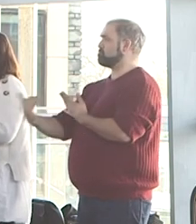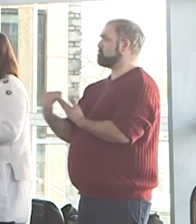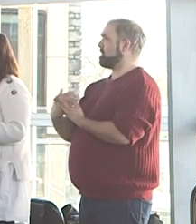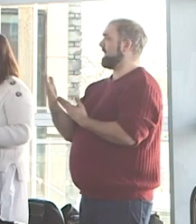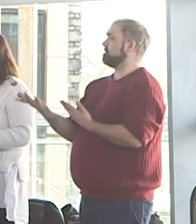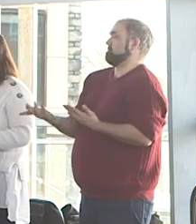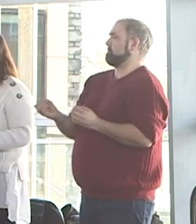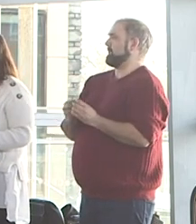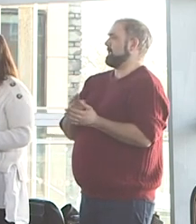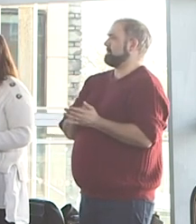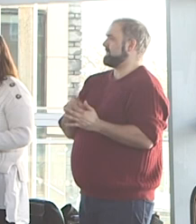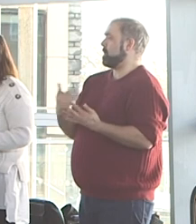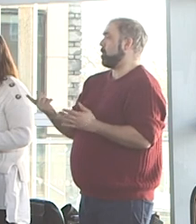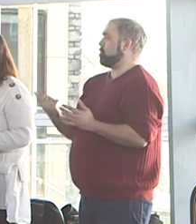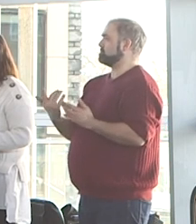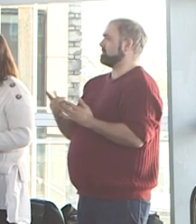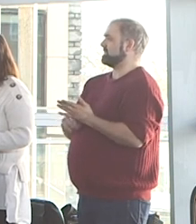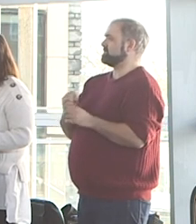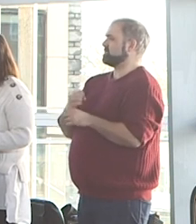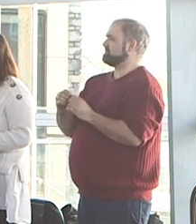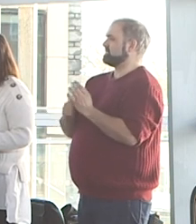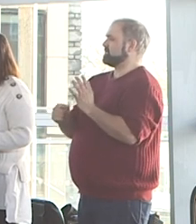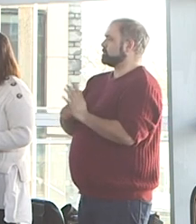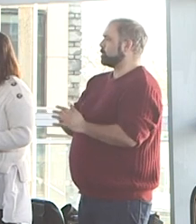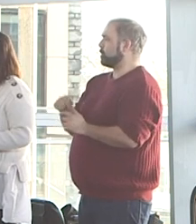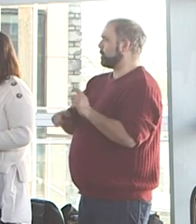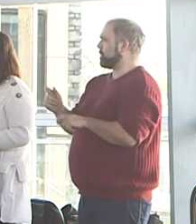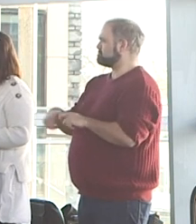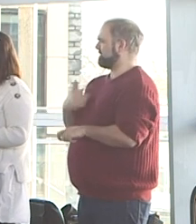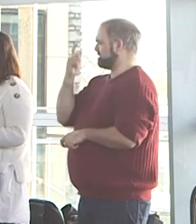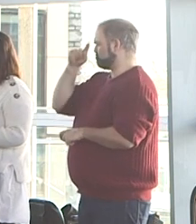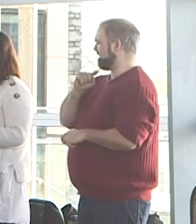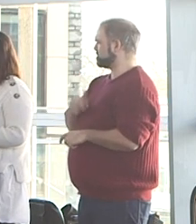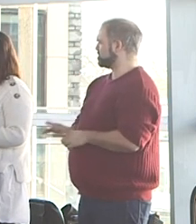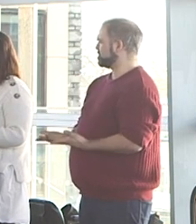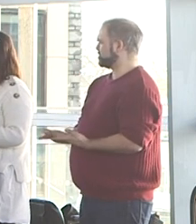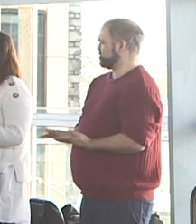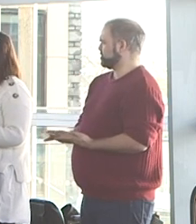through as BAME and LGBTQ, which I find very, very strange. No. I think